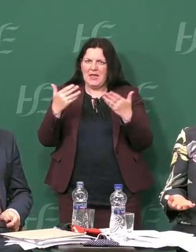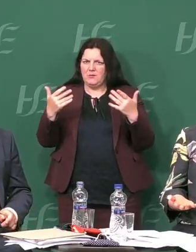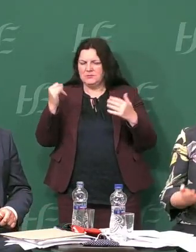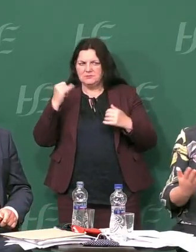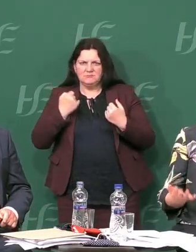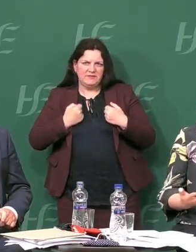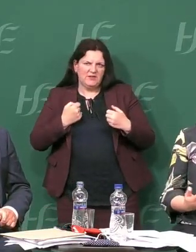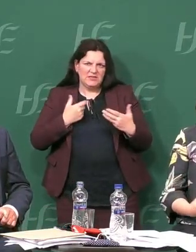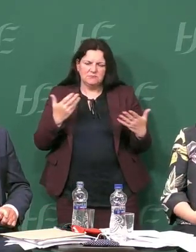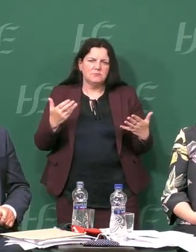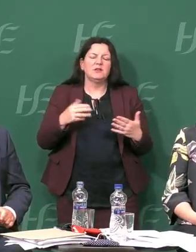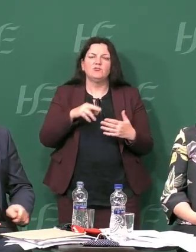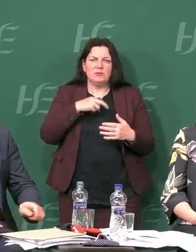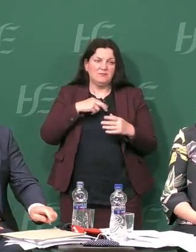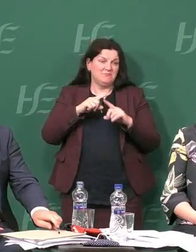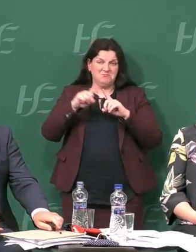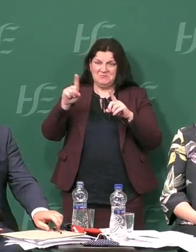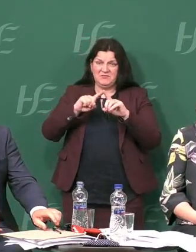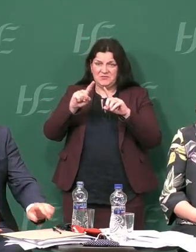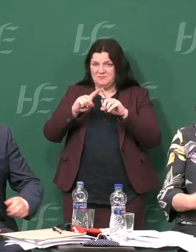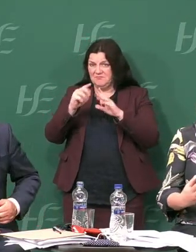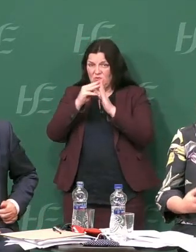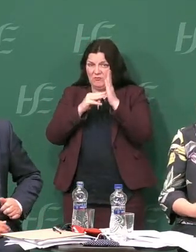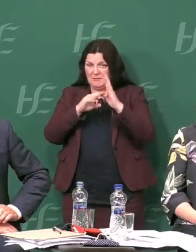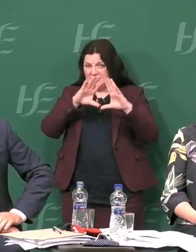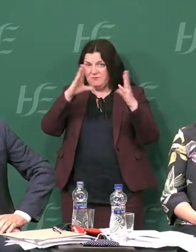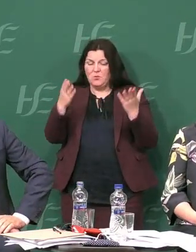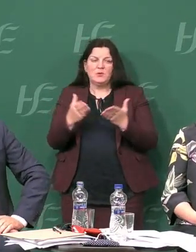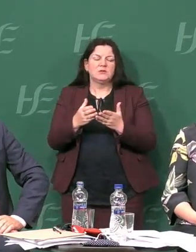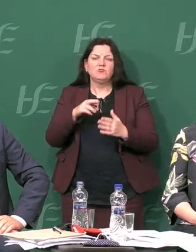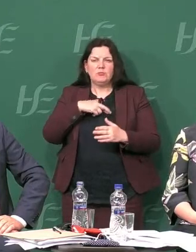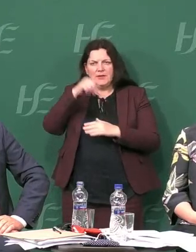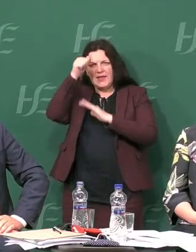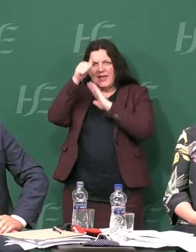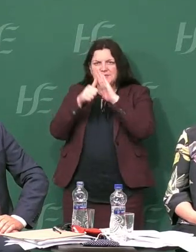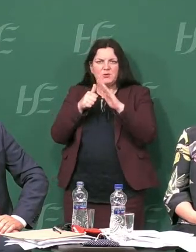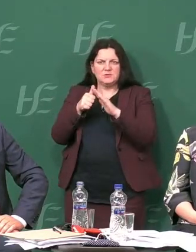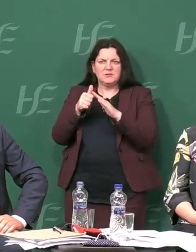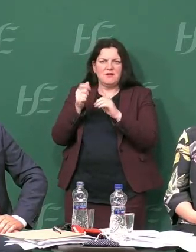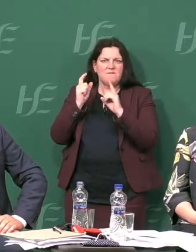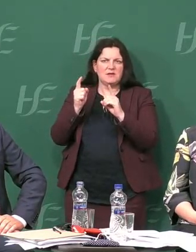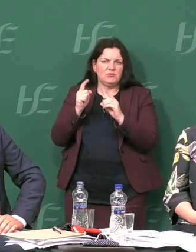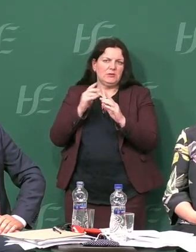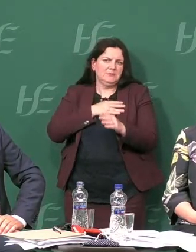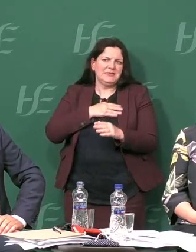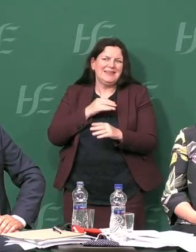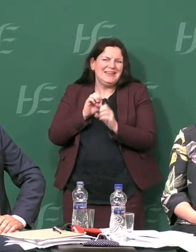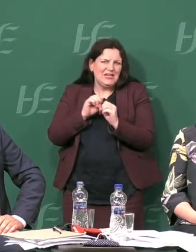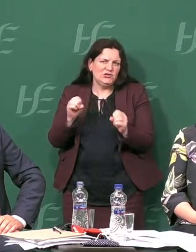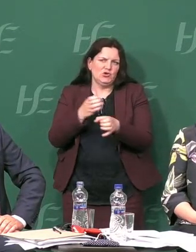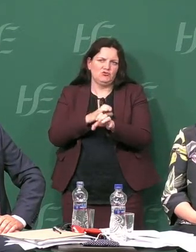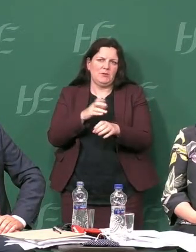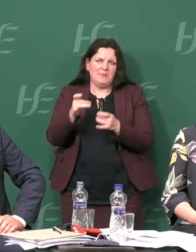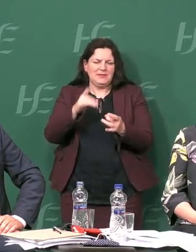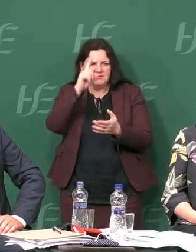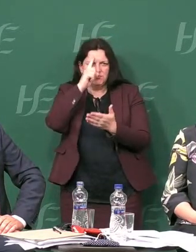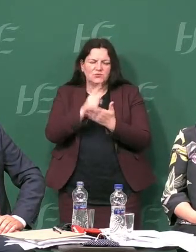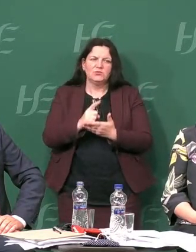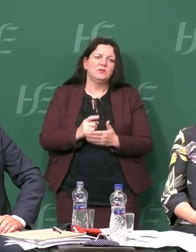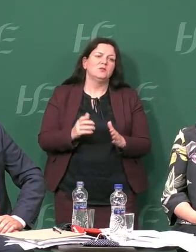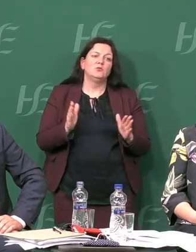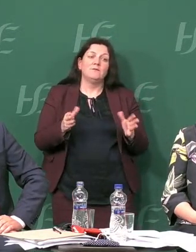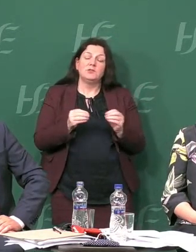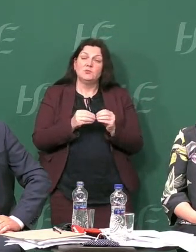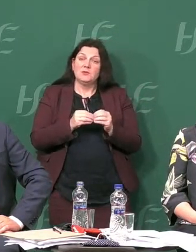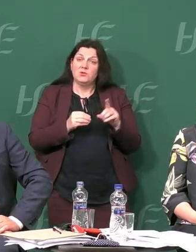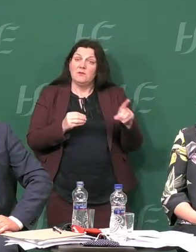with all vaccine programs, they do vary across different countries, and it's the expert advisory committee in each of those countries that make those decisions. You mentioned there,